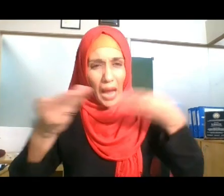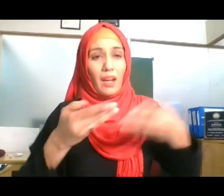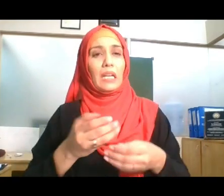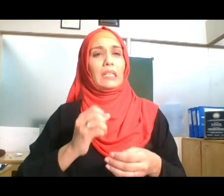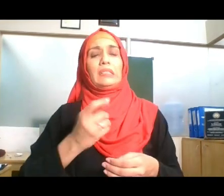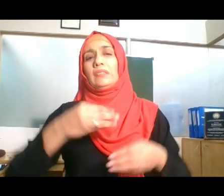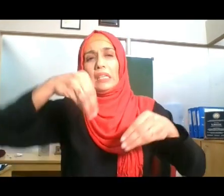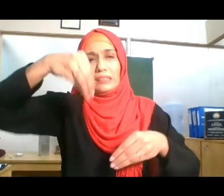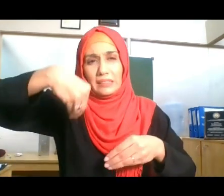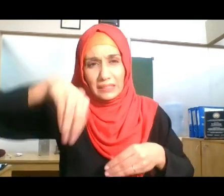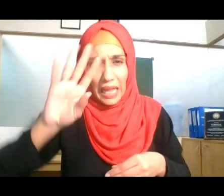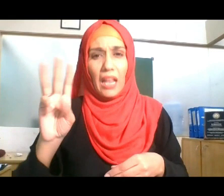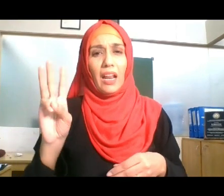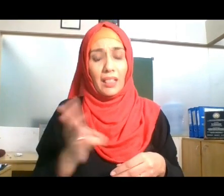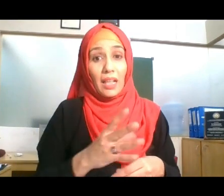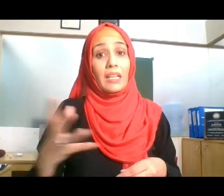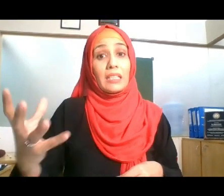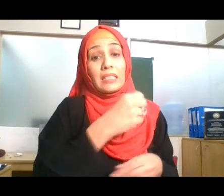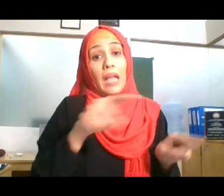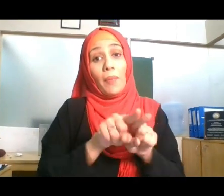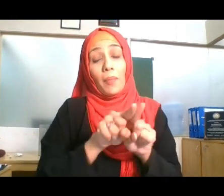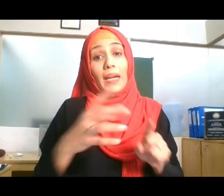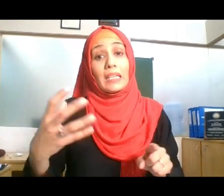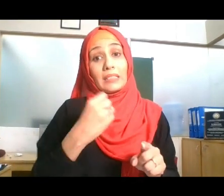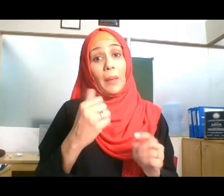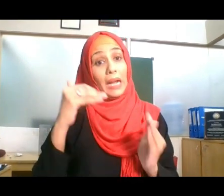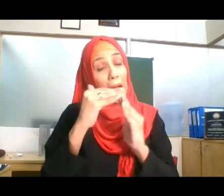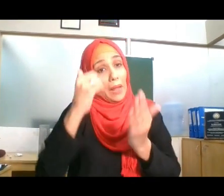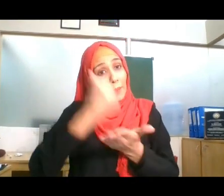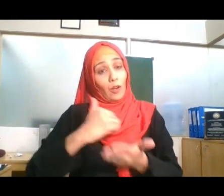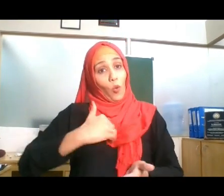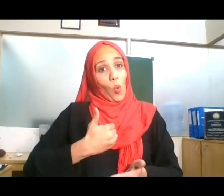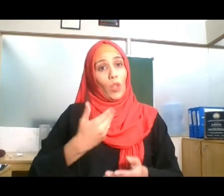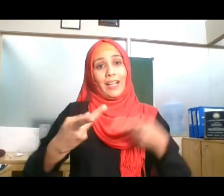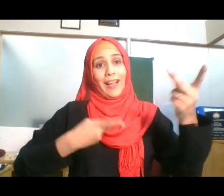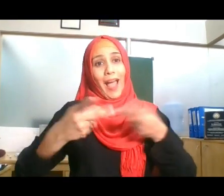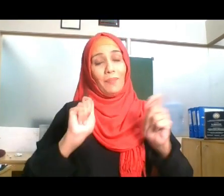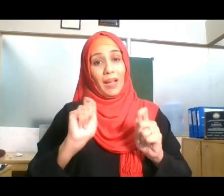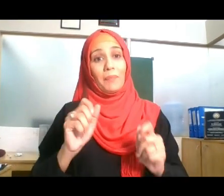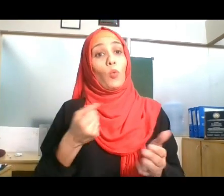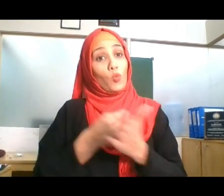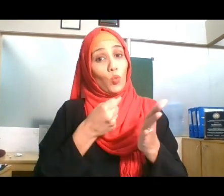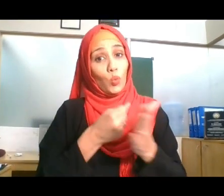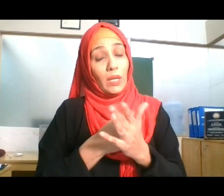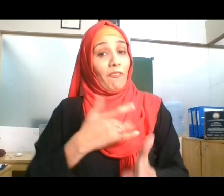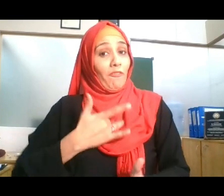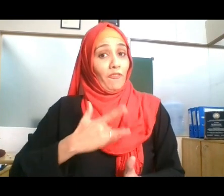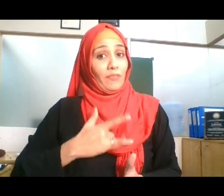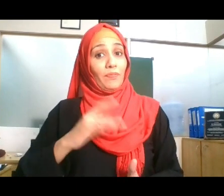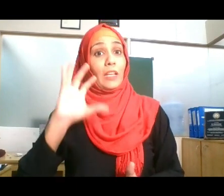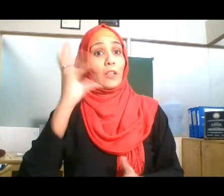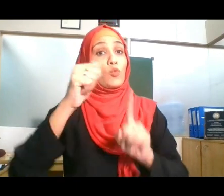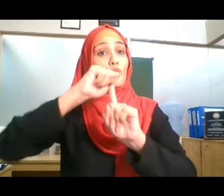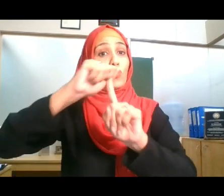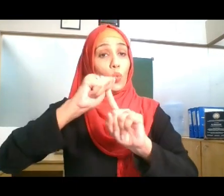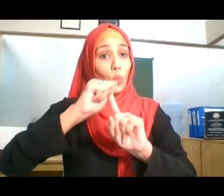participation can now be done with some little upskilling while sitting at home and allowing people to practice what they feel they